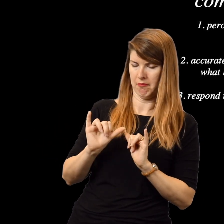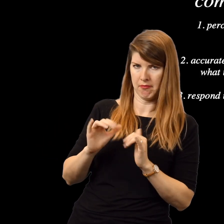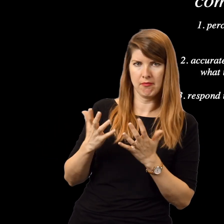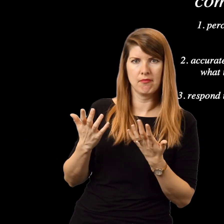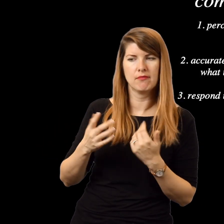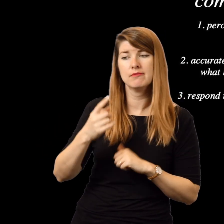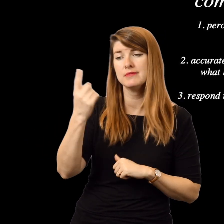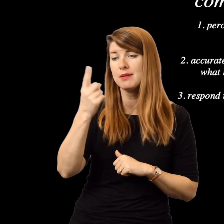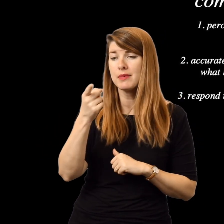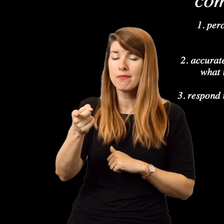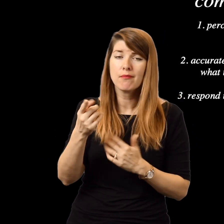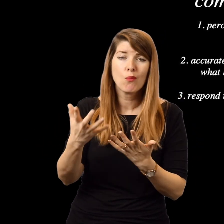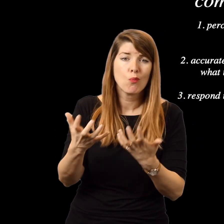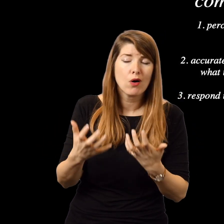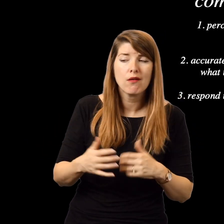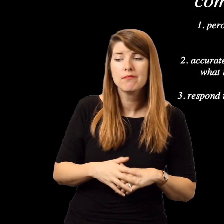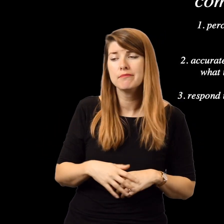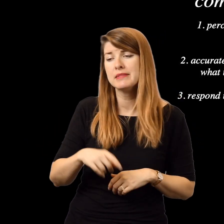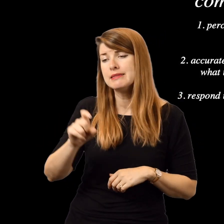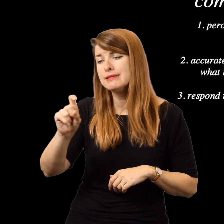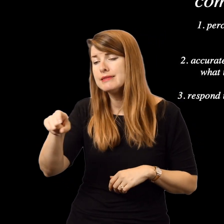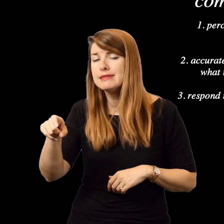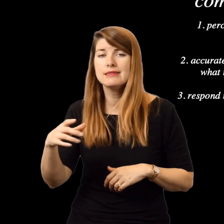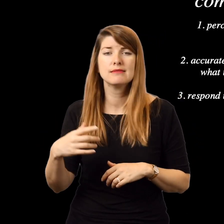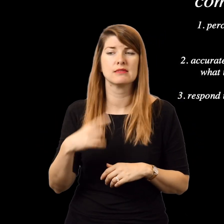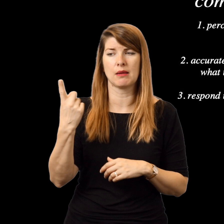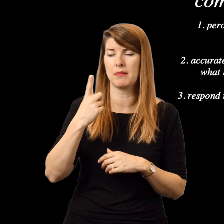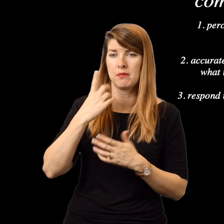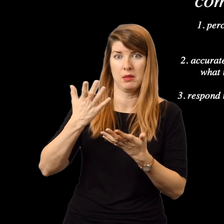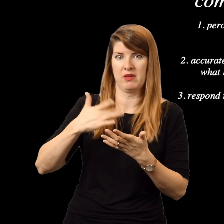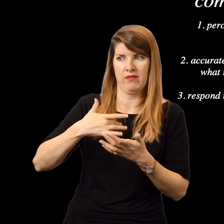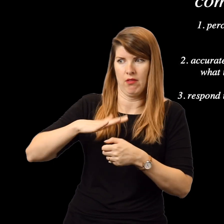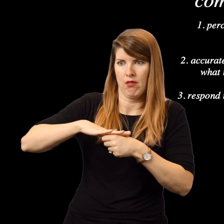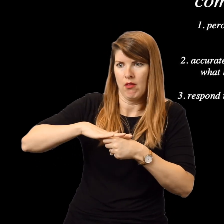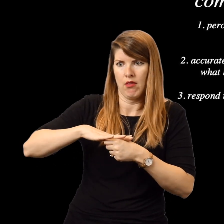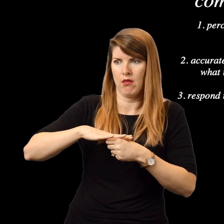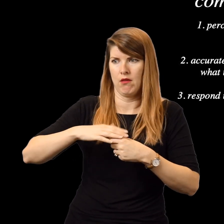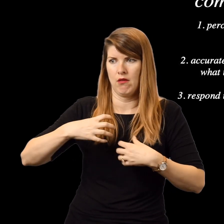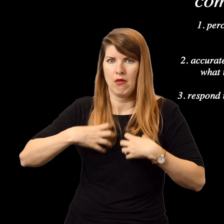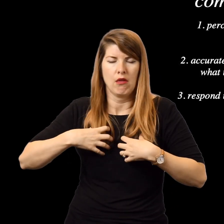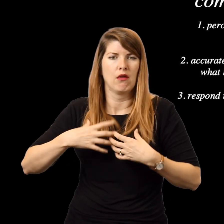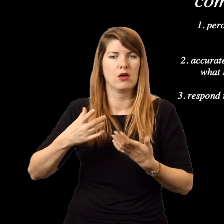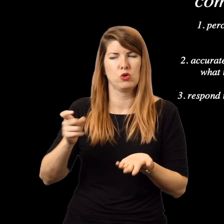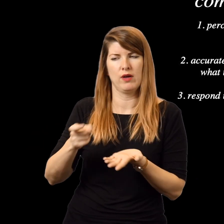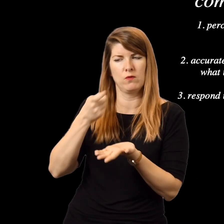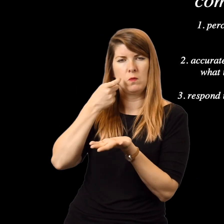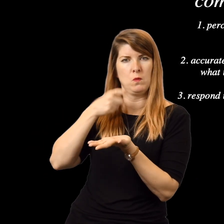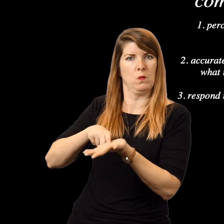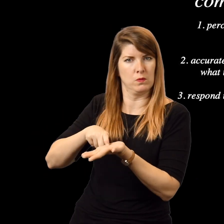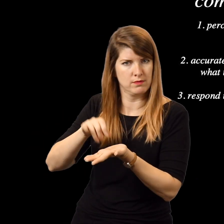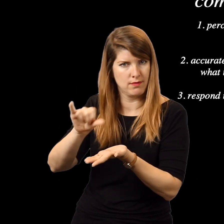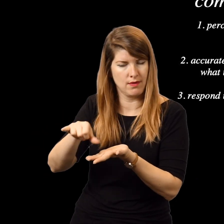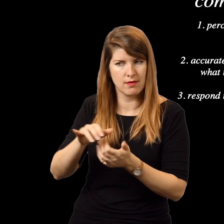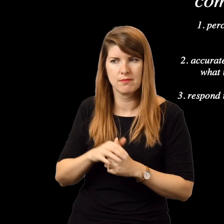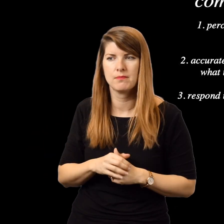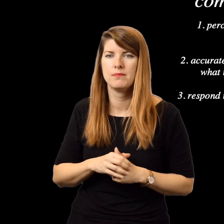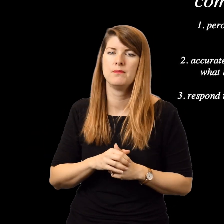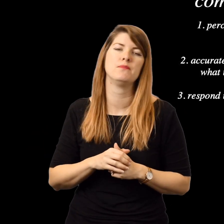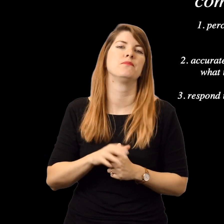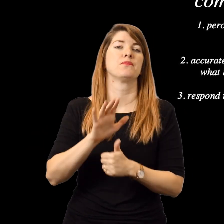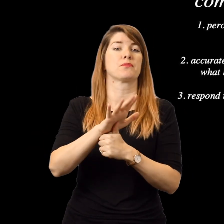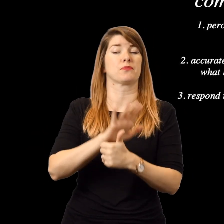communicating something that they want, that they need, something that's distressing. You have to be able to notice that.